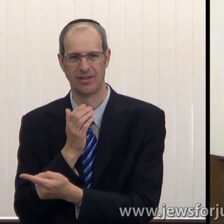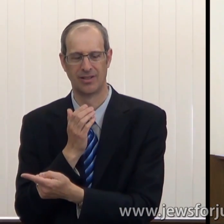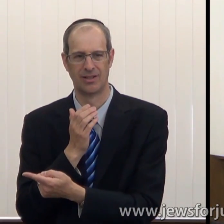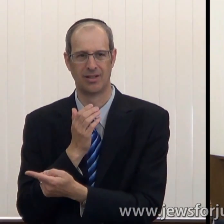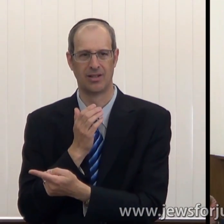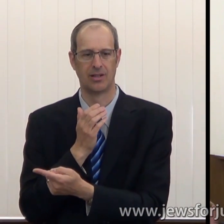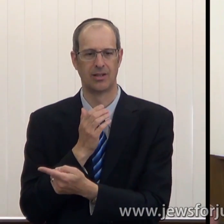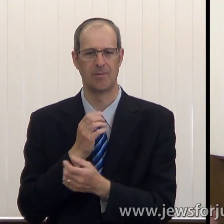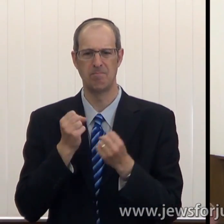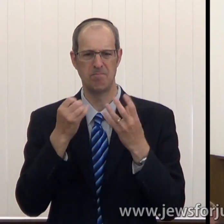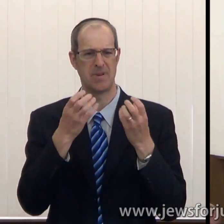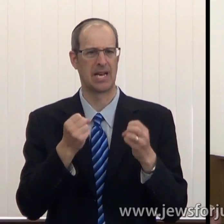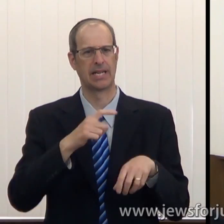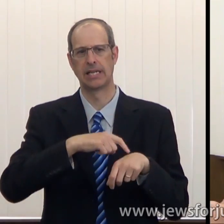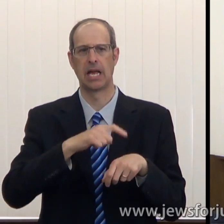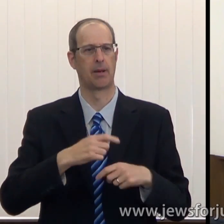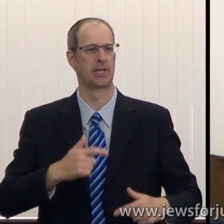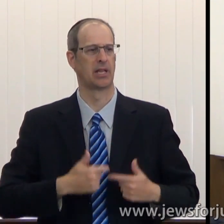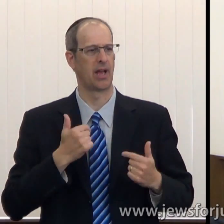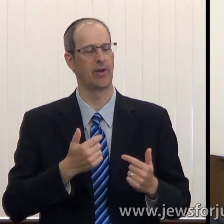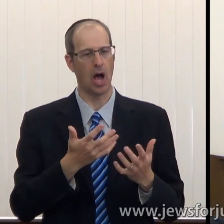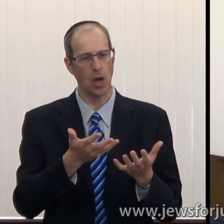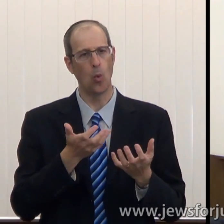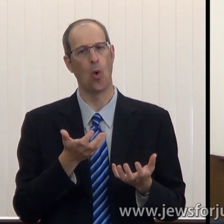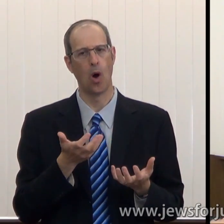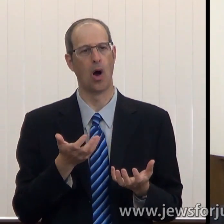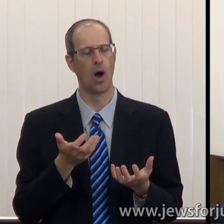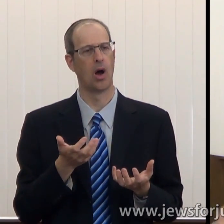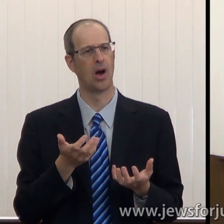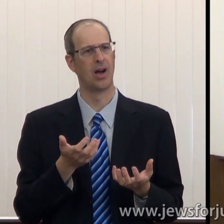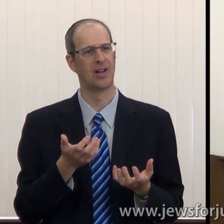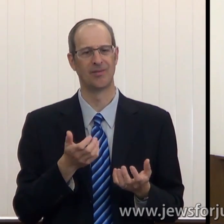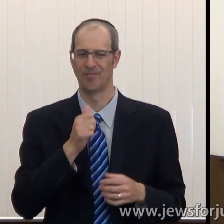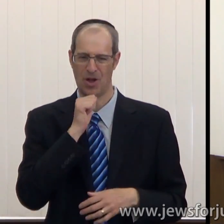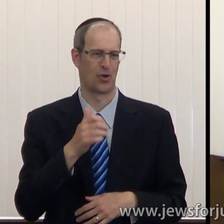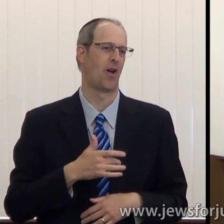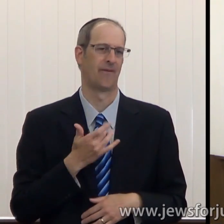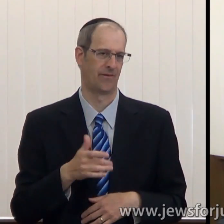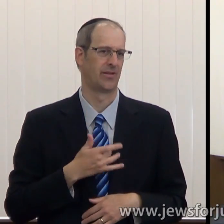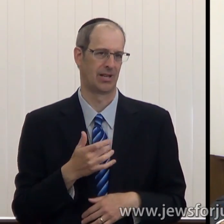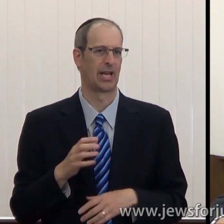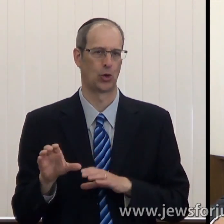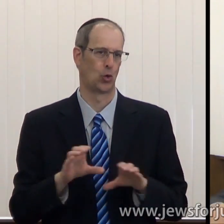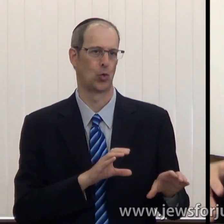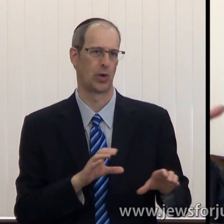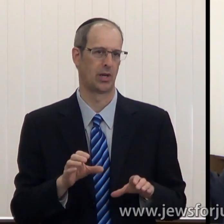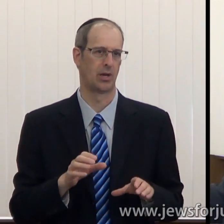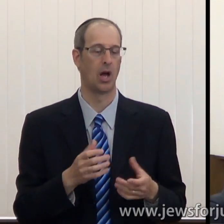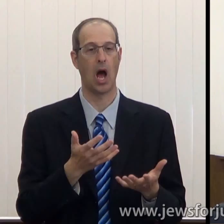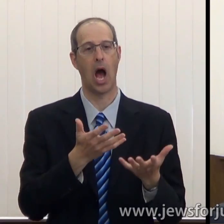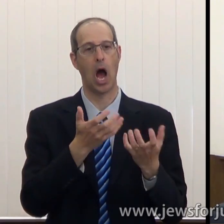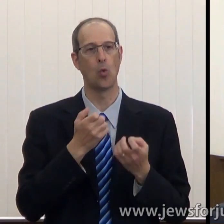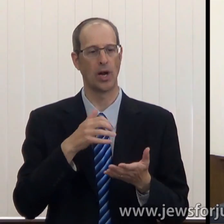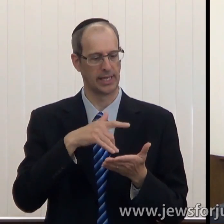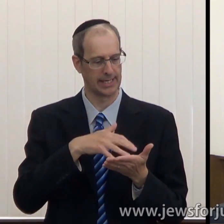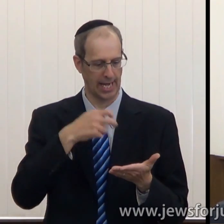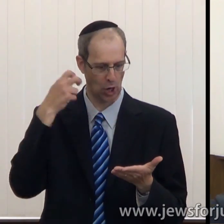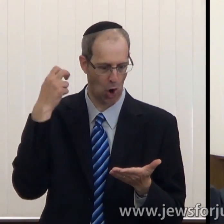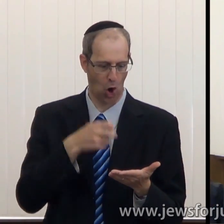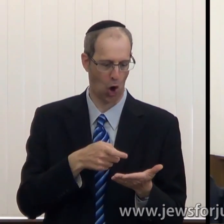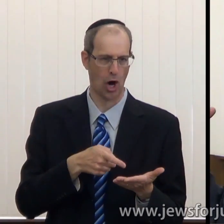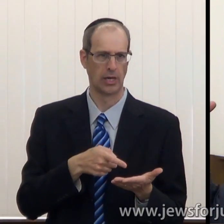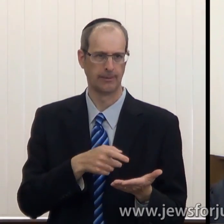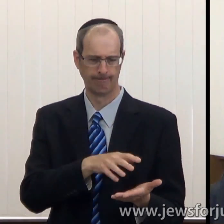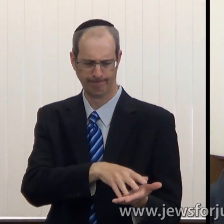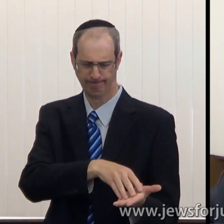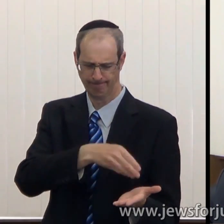life where I want to do something, but I don't feel like doing it. I want to study hard.